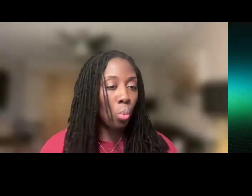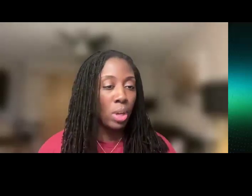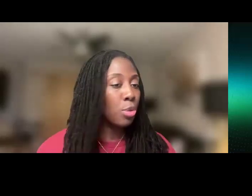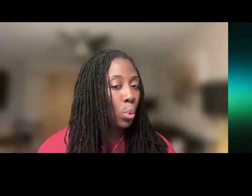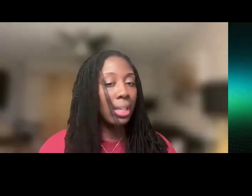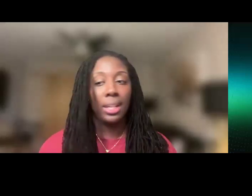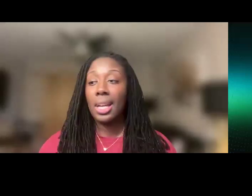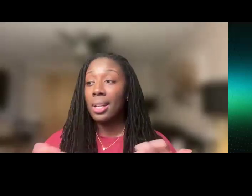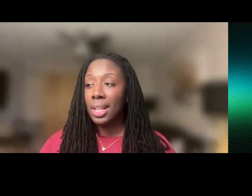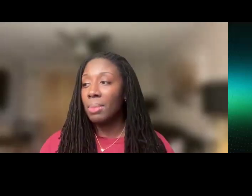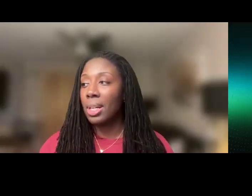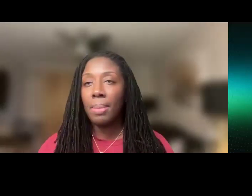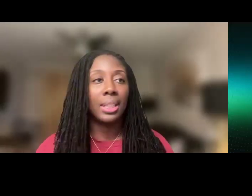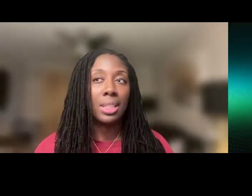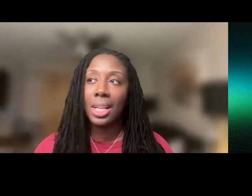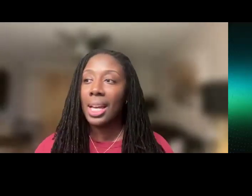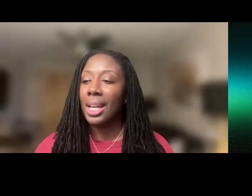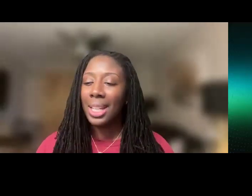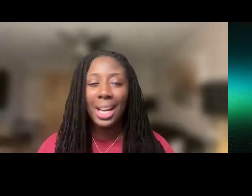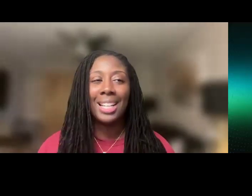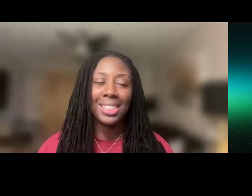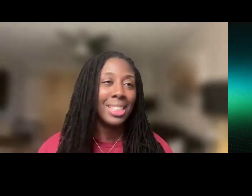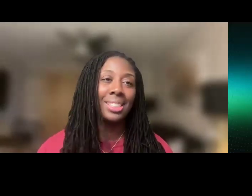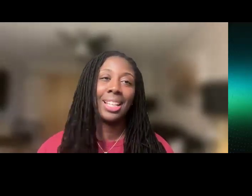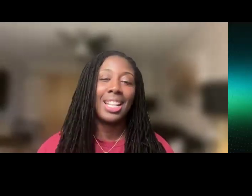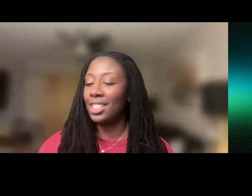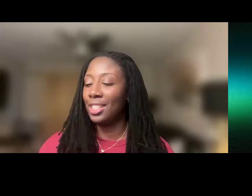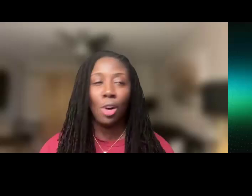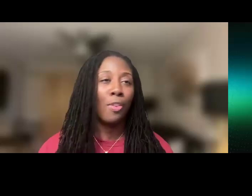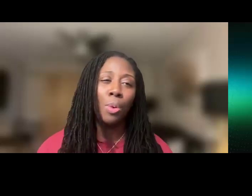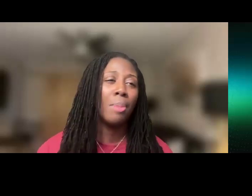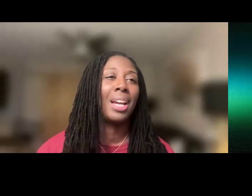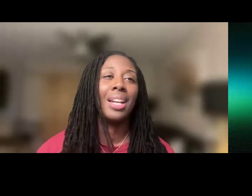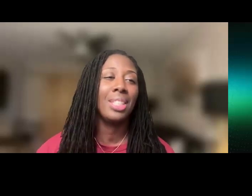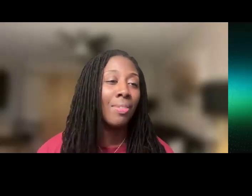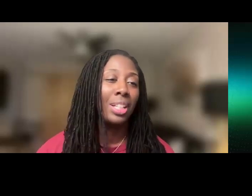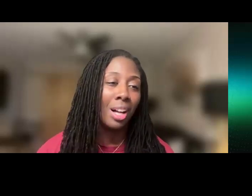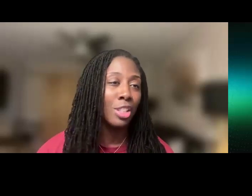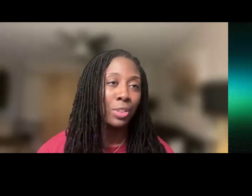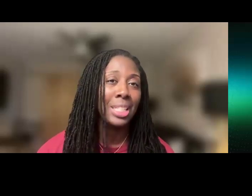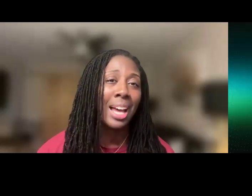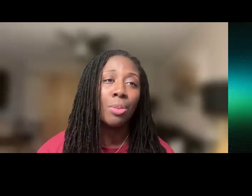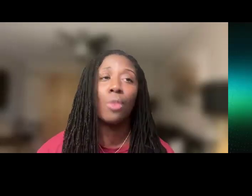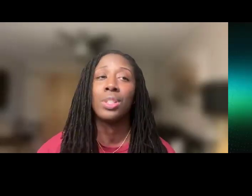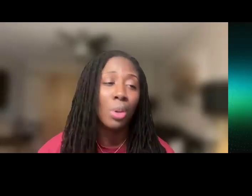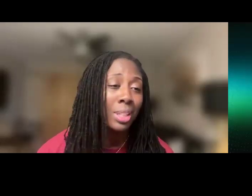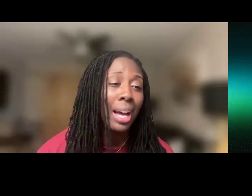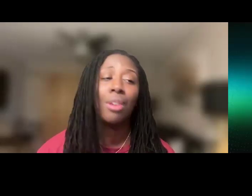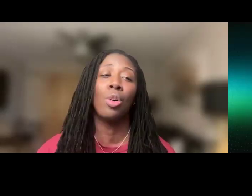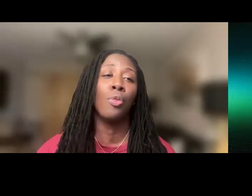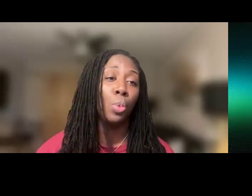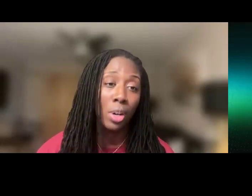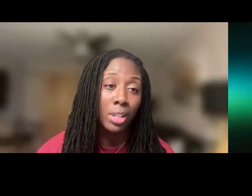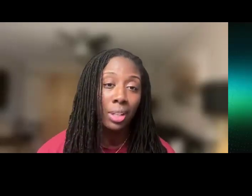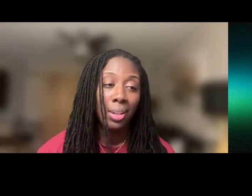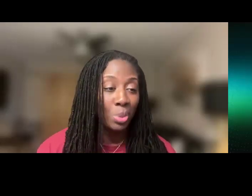never, went through it. And Nikki may come back and say, yeah, I just don't know if I want to pay $70 for this. I don't know if it's worth it. I